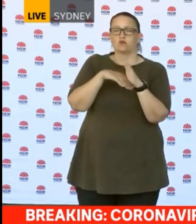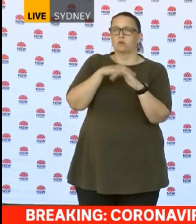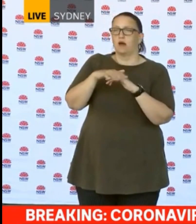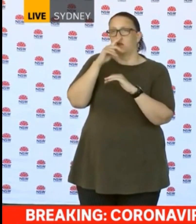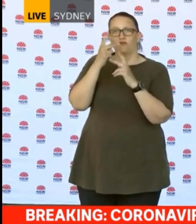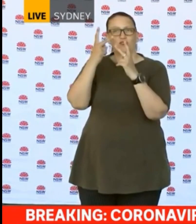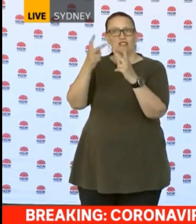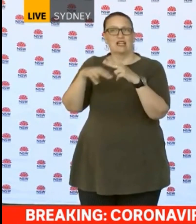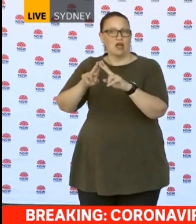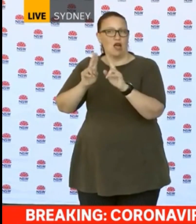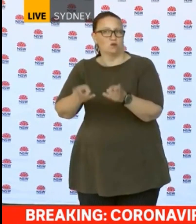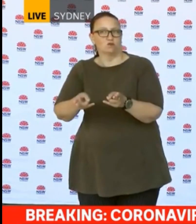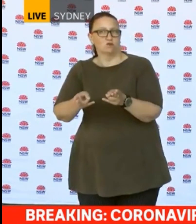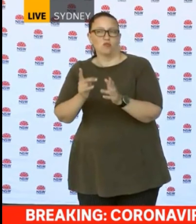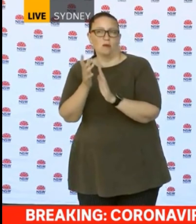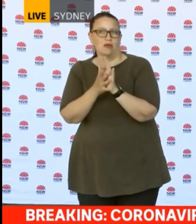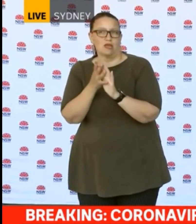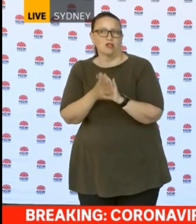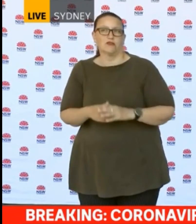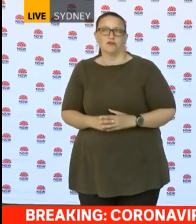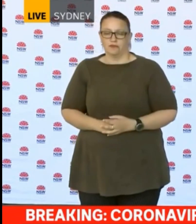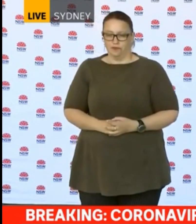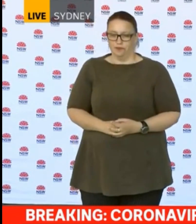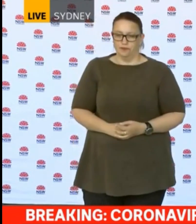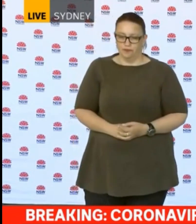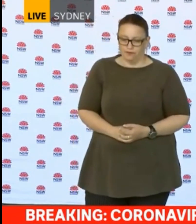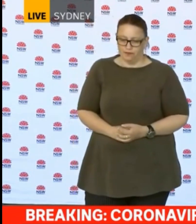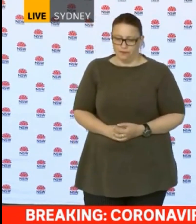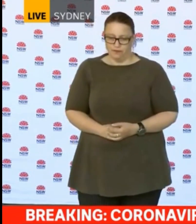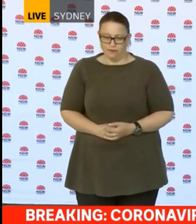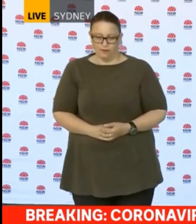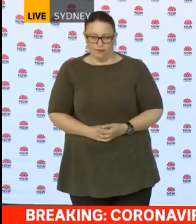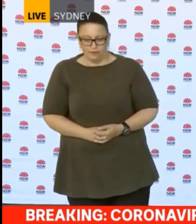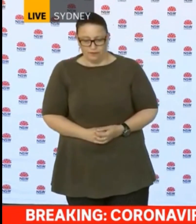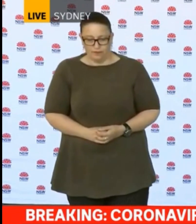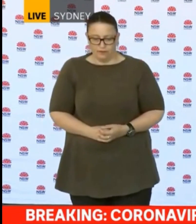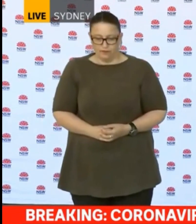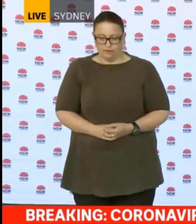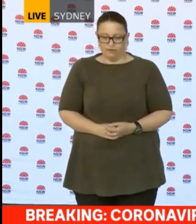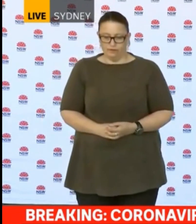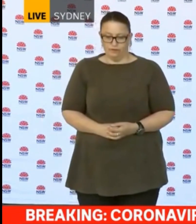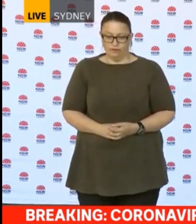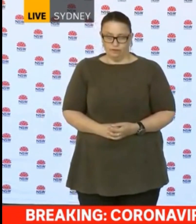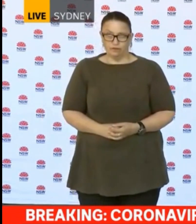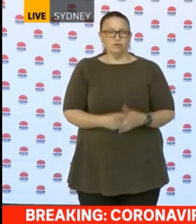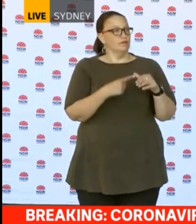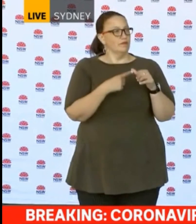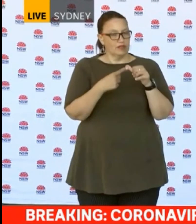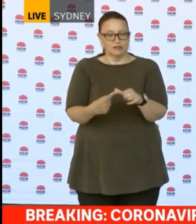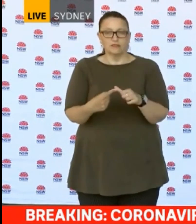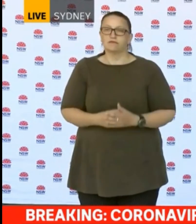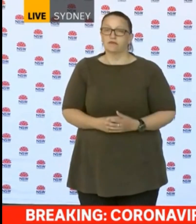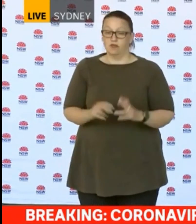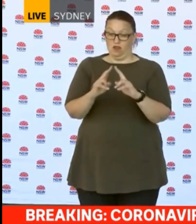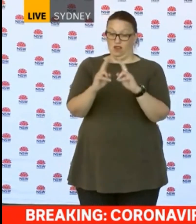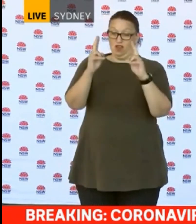not, and when do you think we'll be ready to go down that path? I suppose the reason we've described the risk associated with households